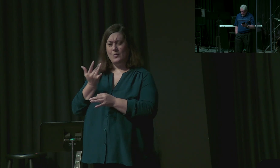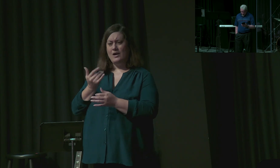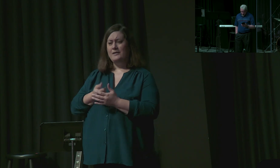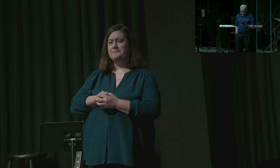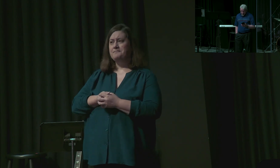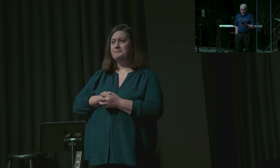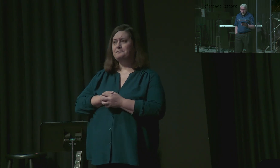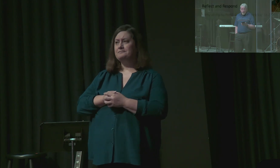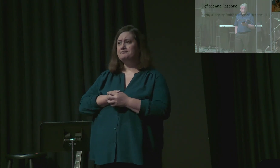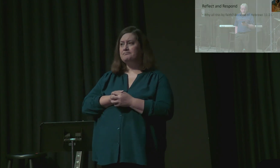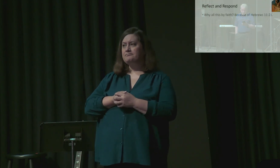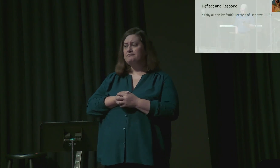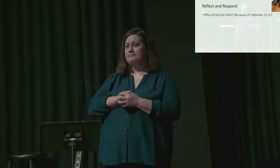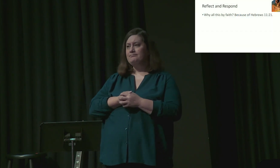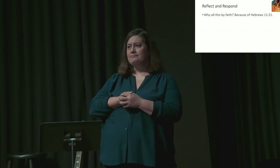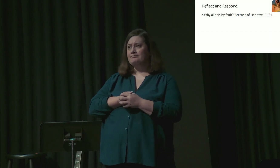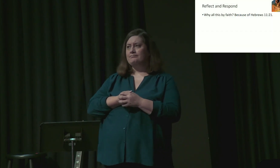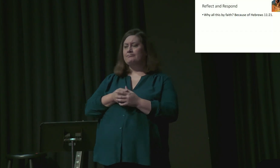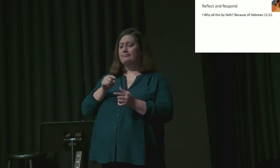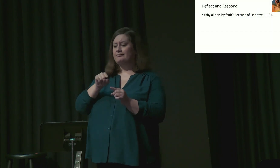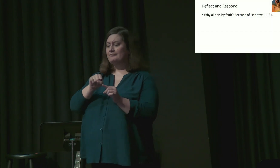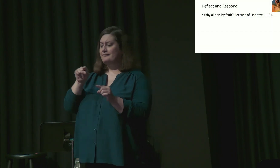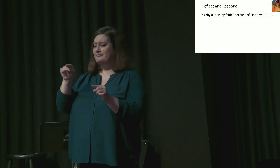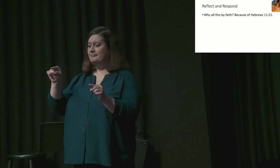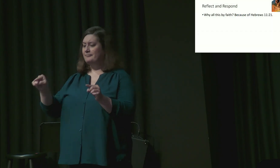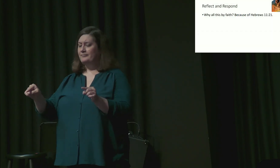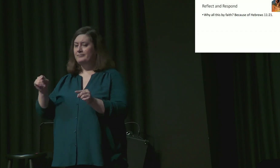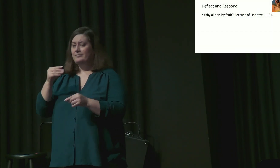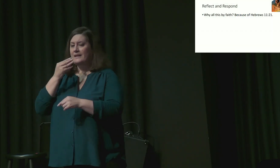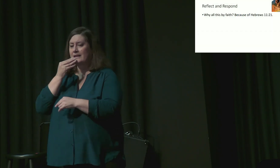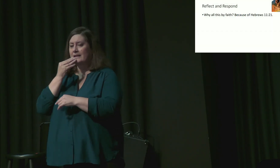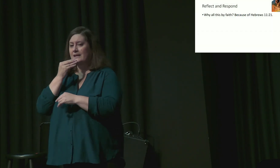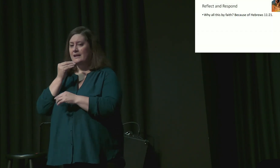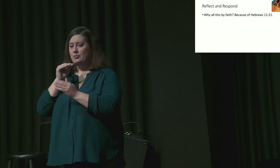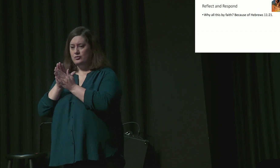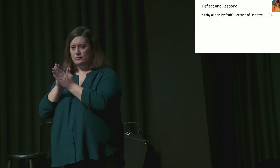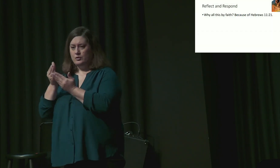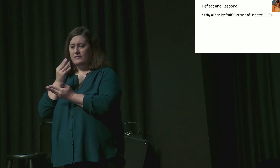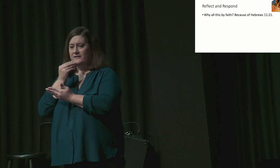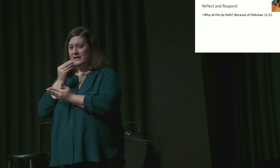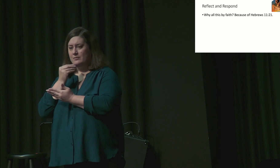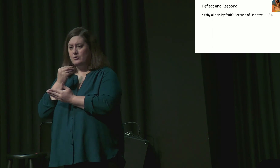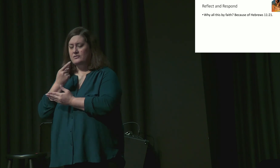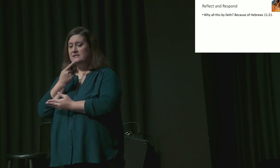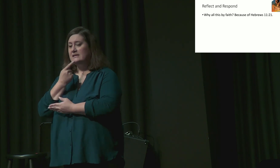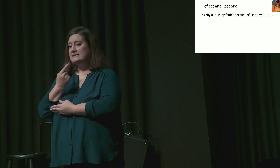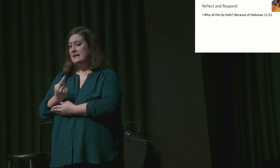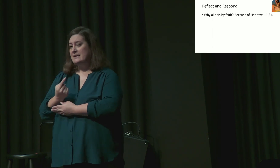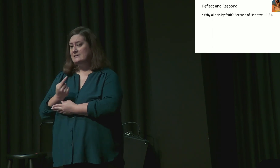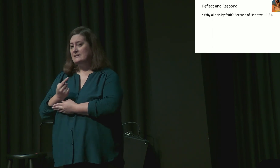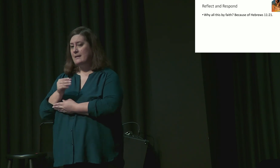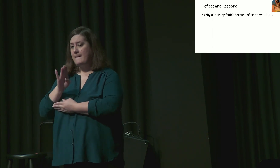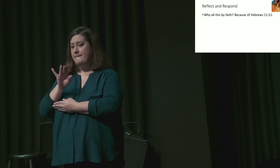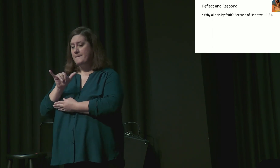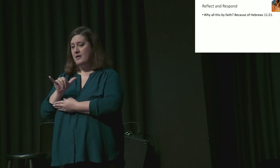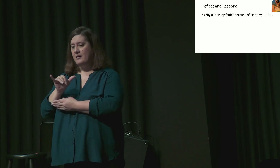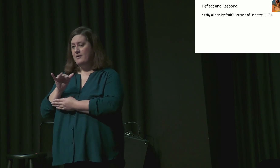Because Hebrews 11:21 says, by faith,